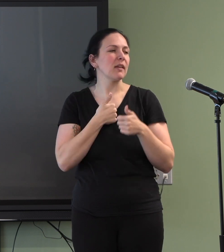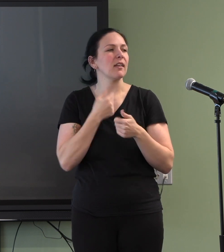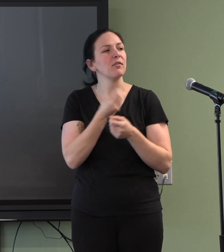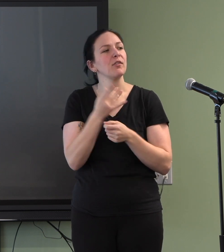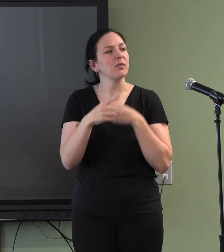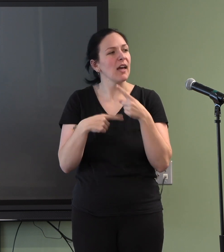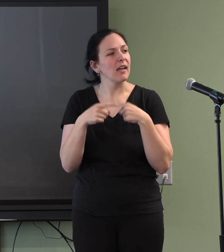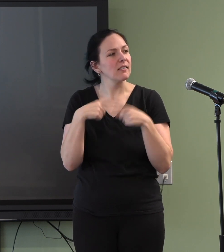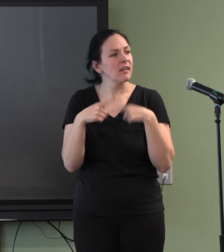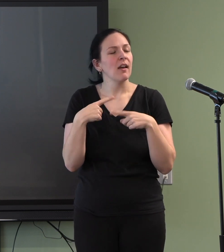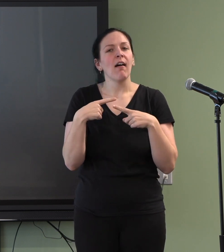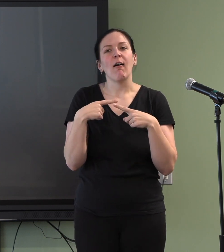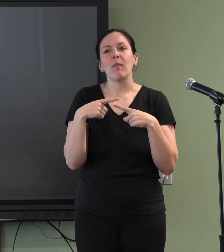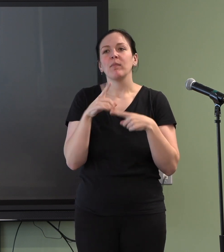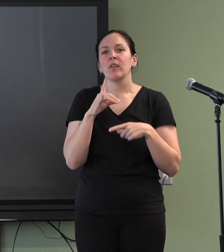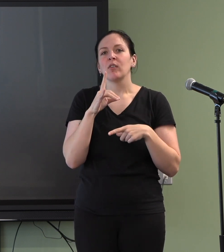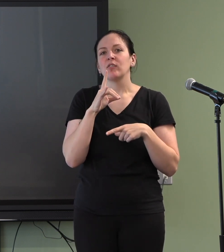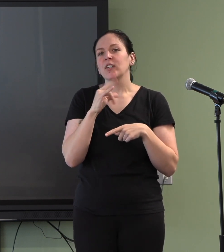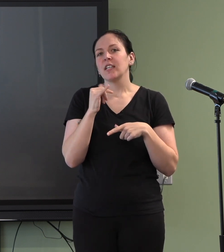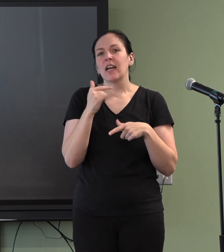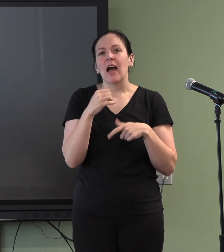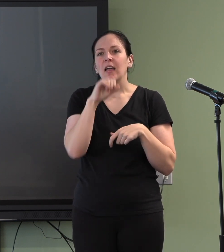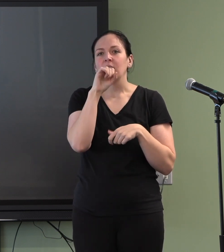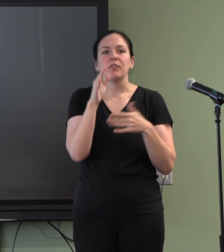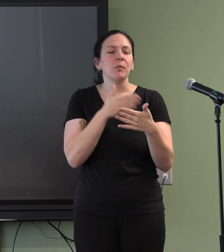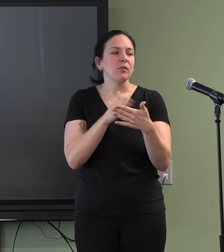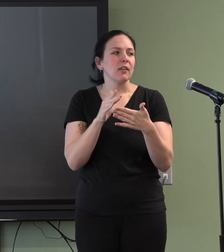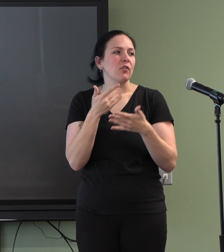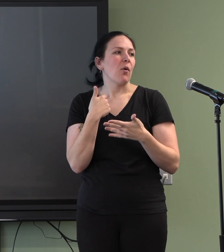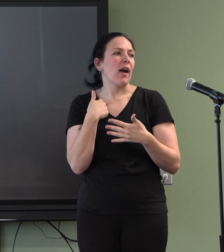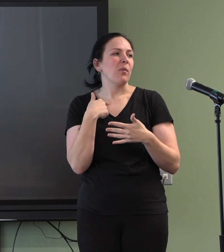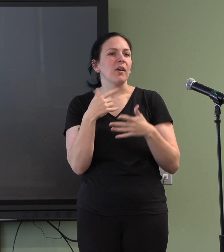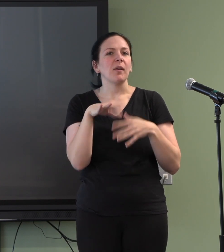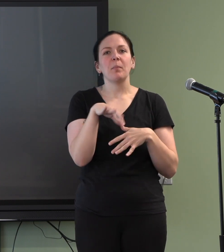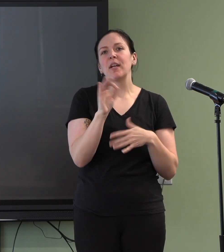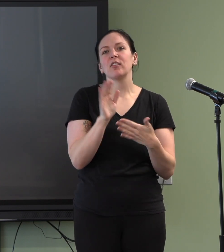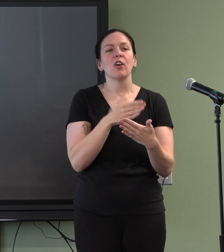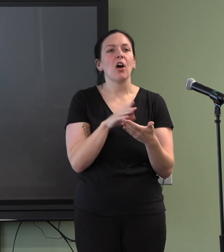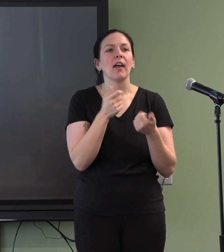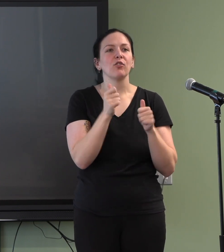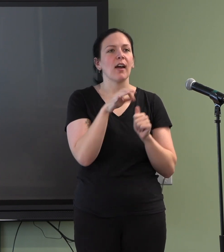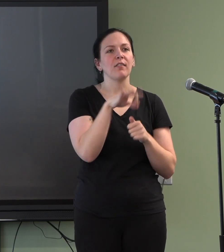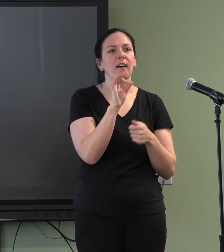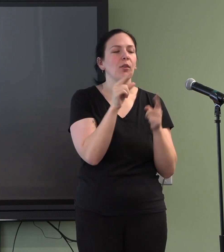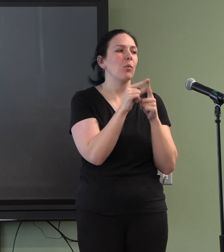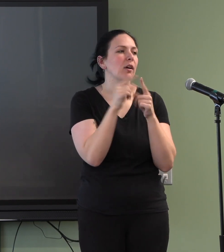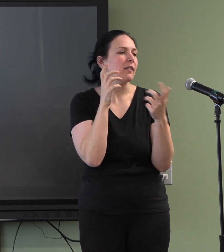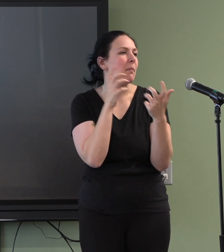myself a few signs. Really, I loved music, so I would pick a song and try and find the words that